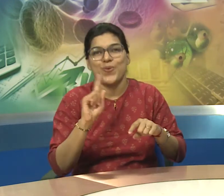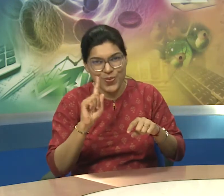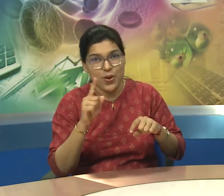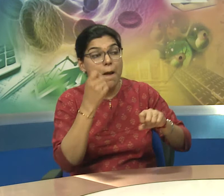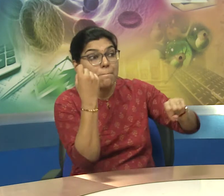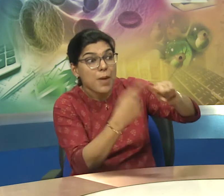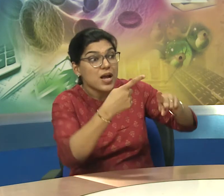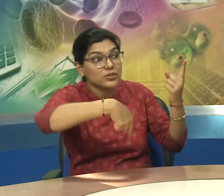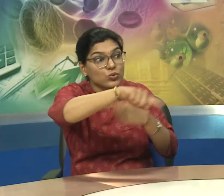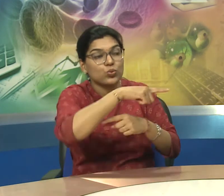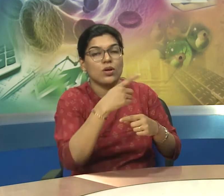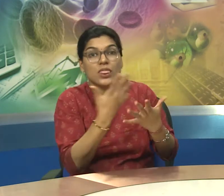expected to keep